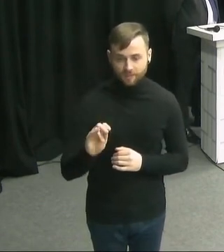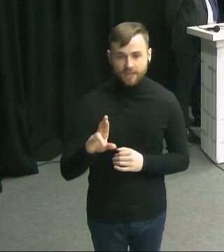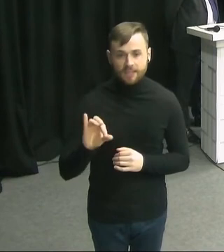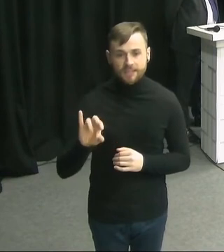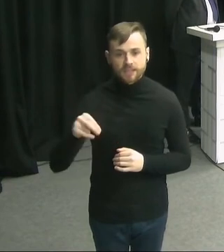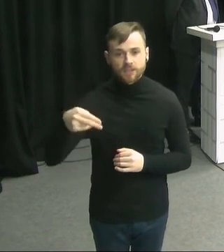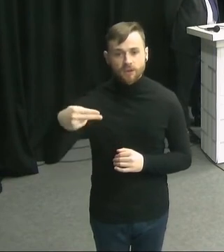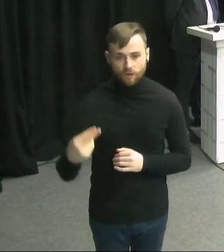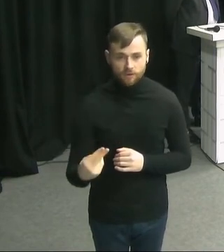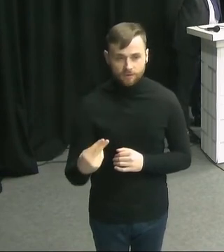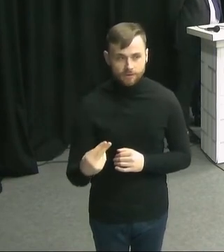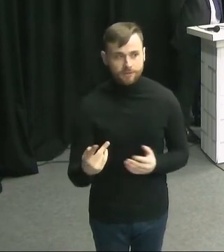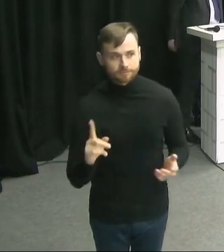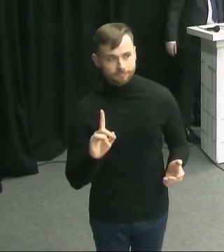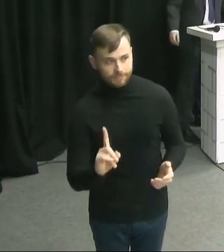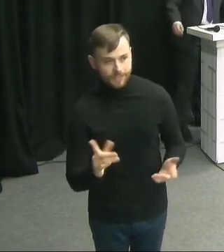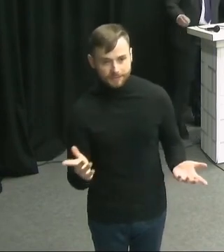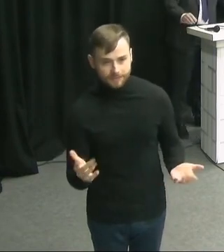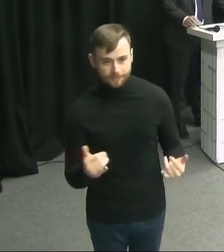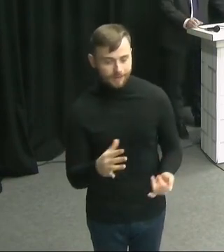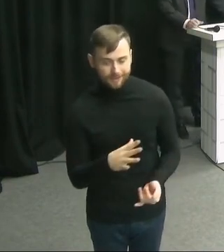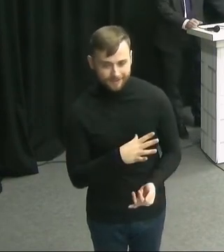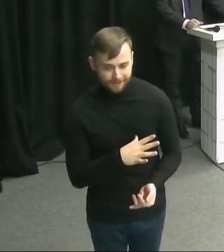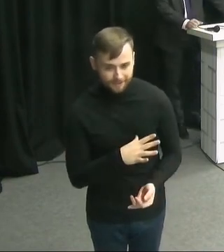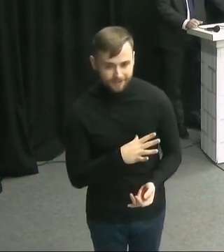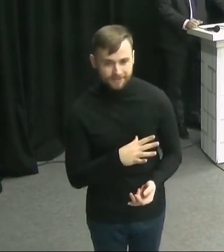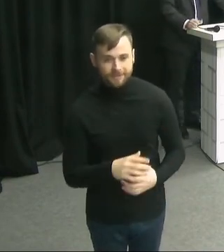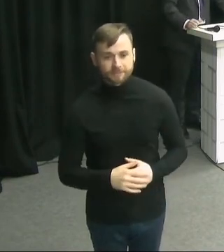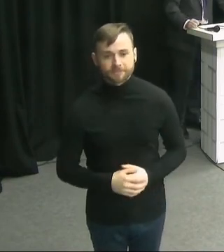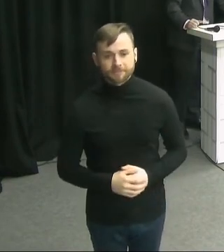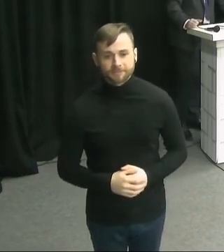And the last question is this.